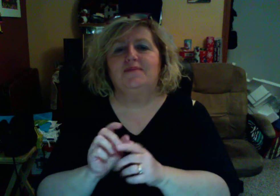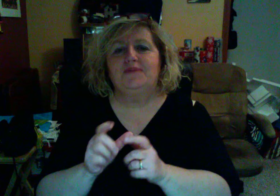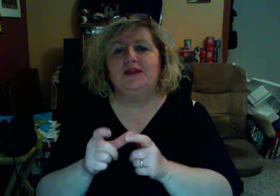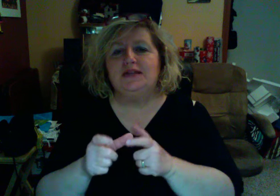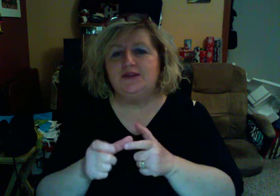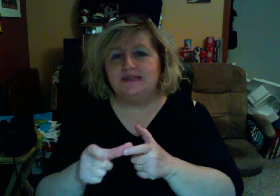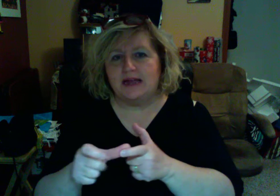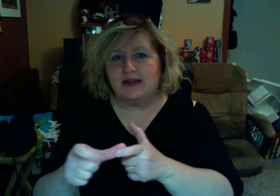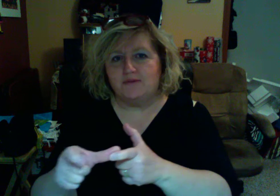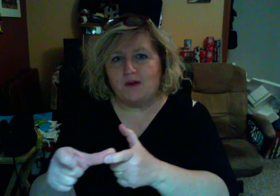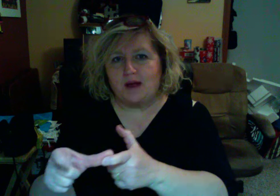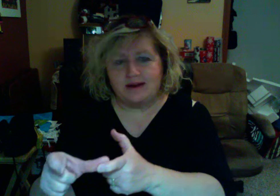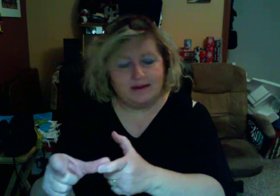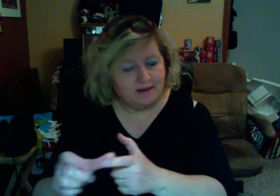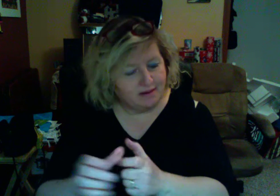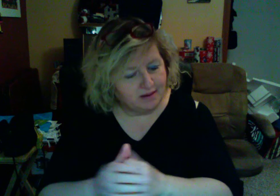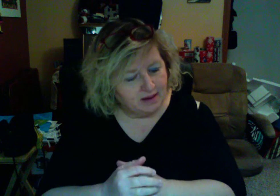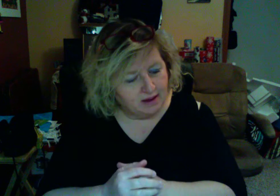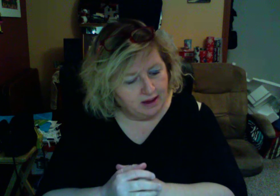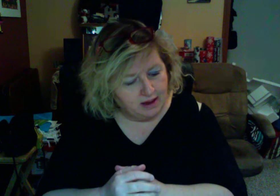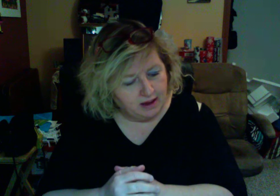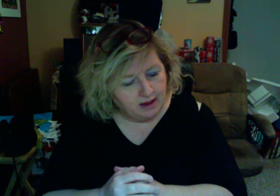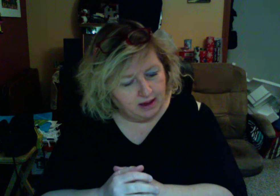you can do the sign, run.